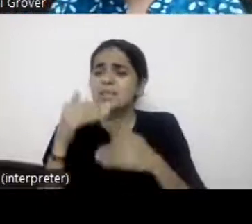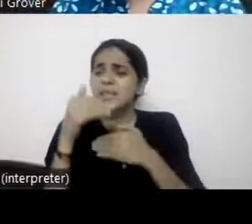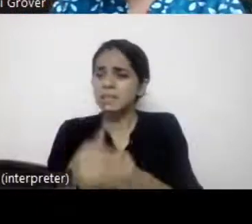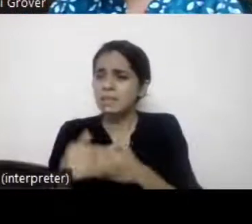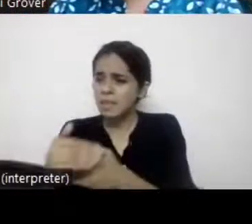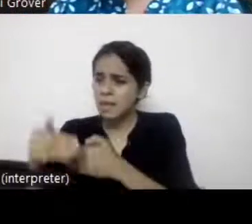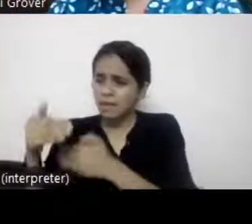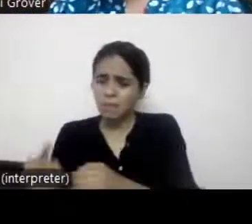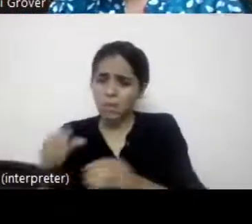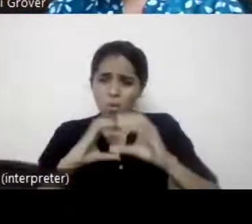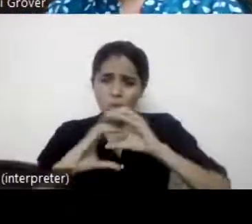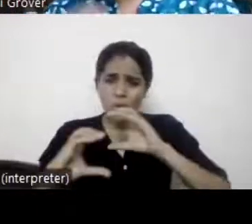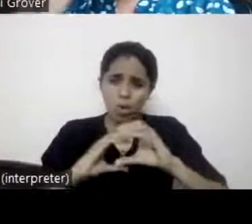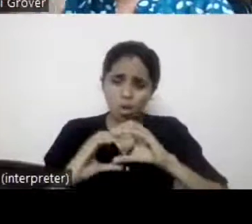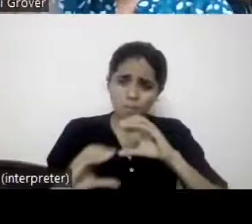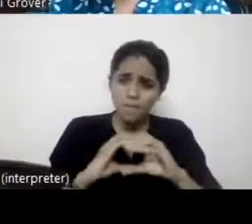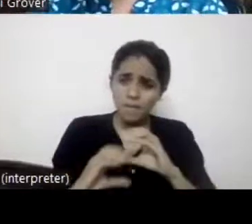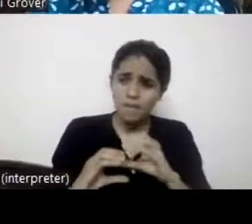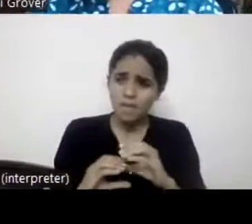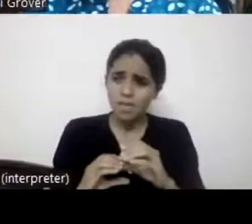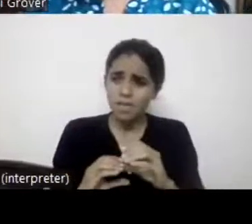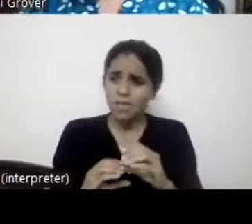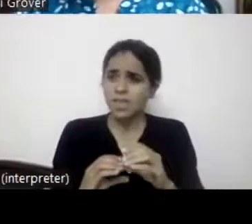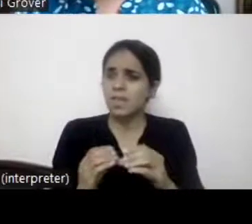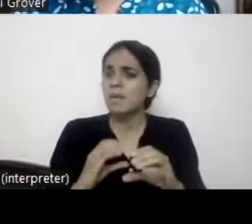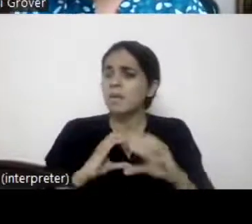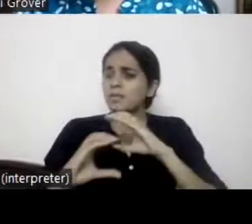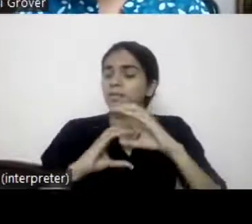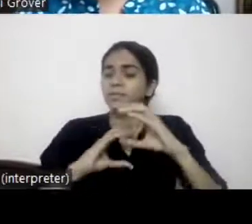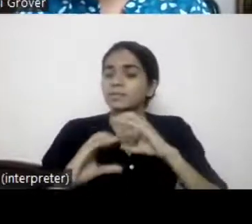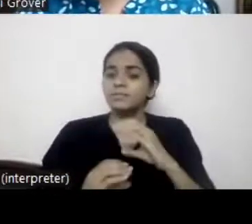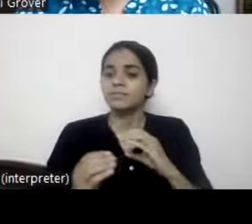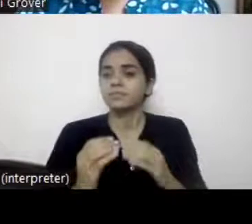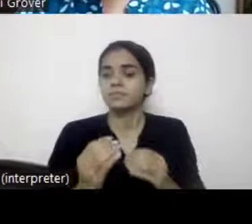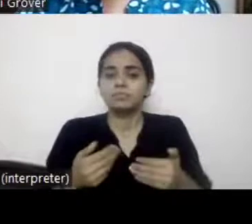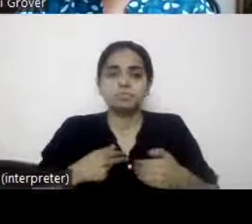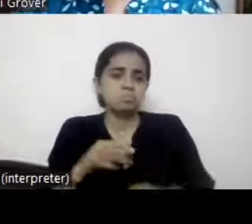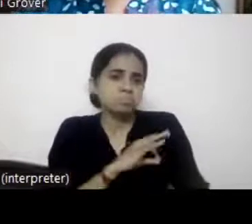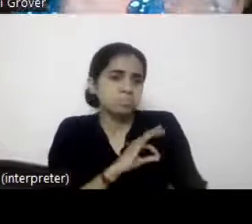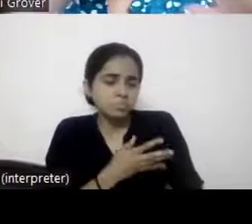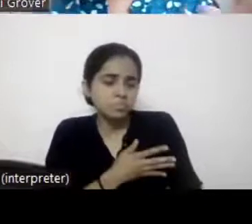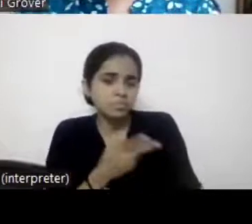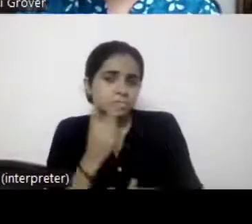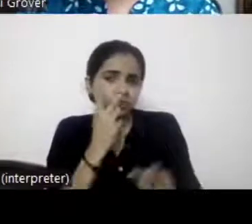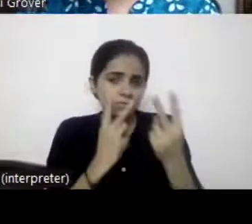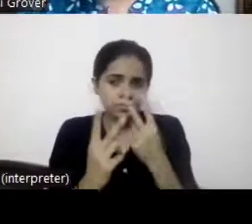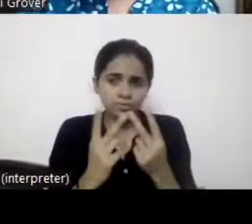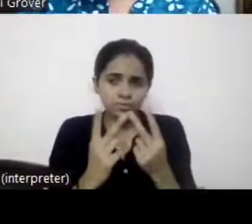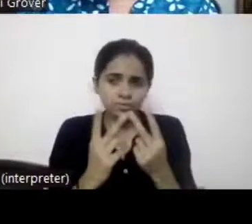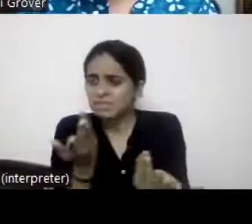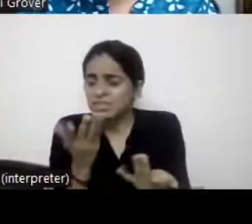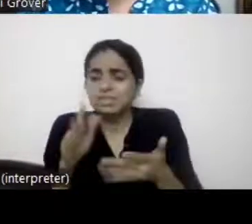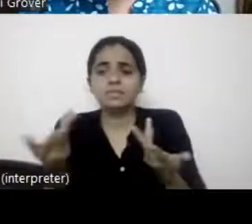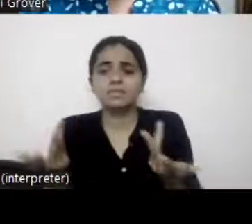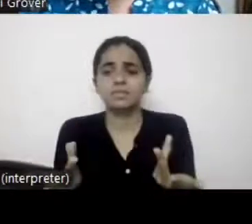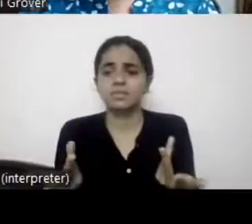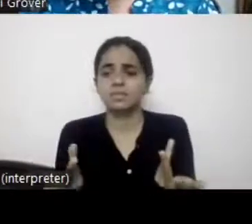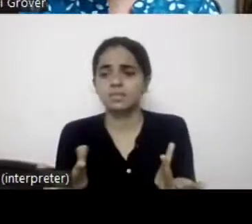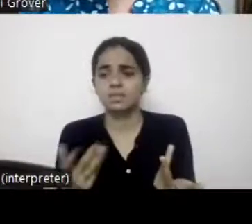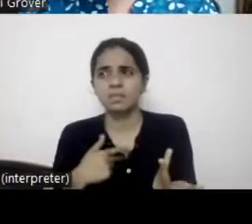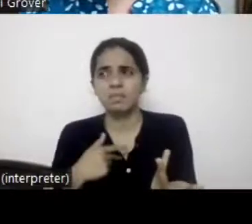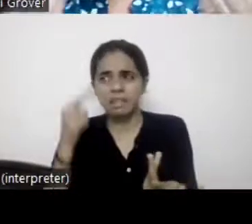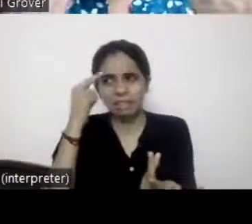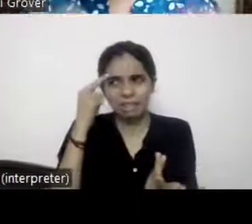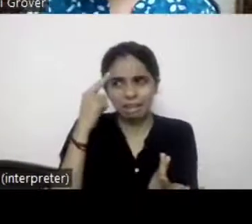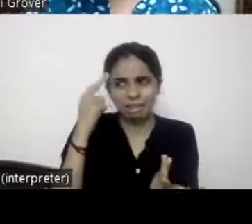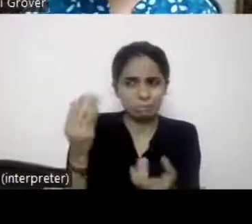in communication because that other person is not like you. So you create the other around there. You